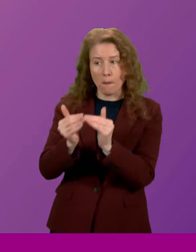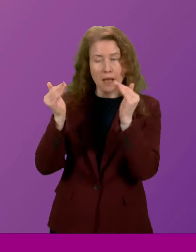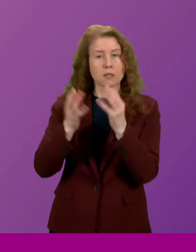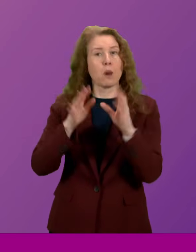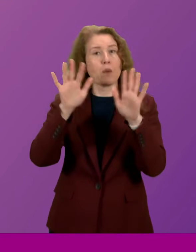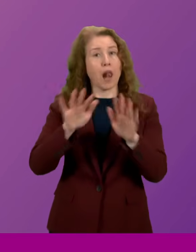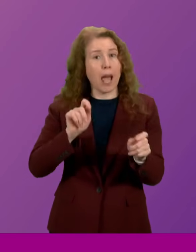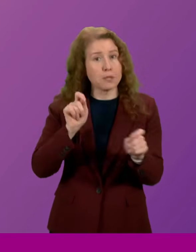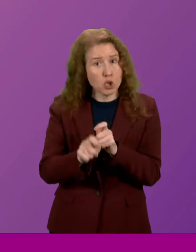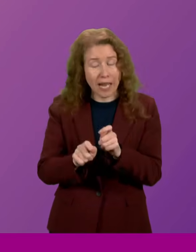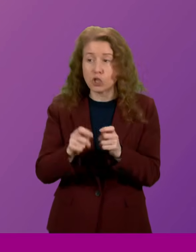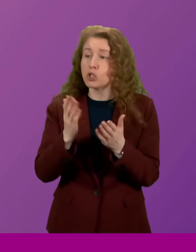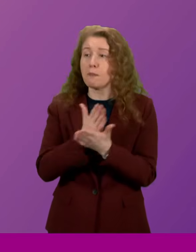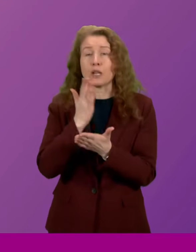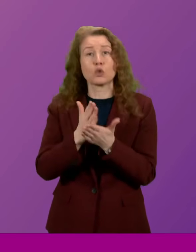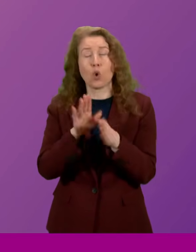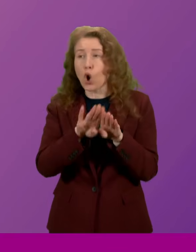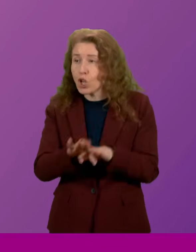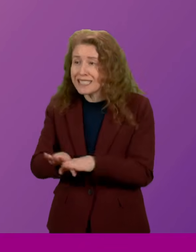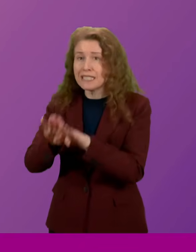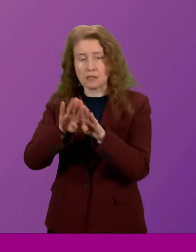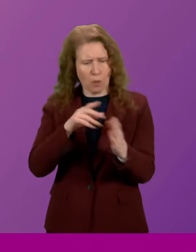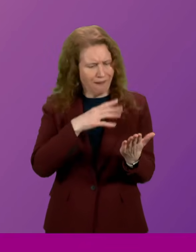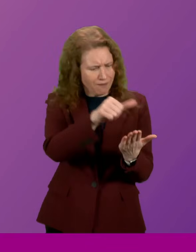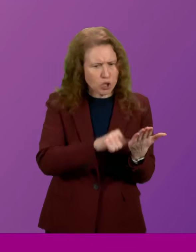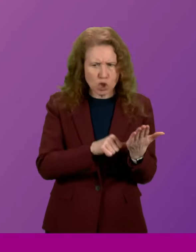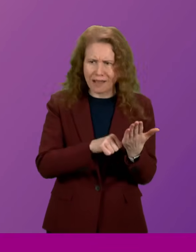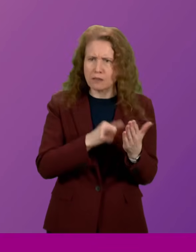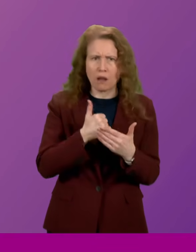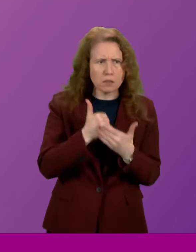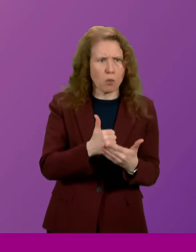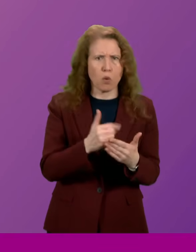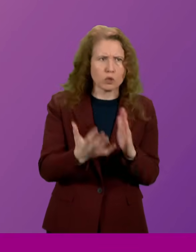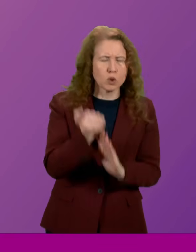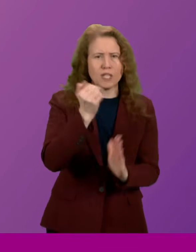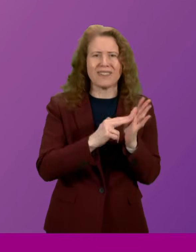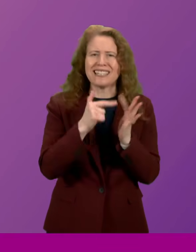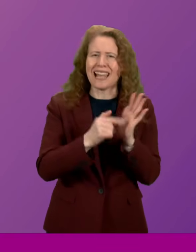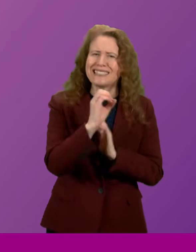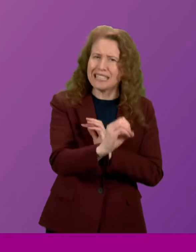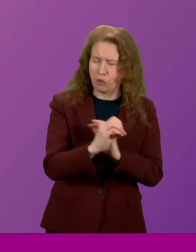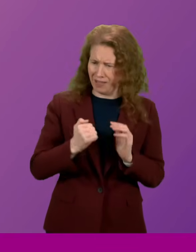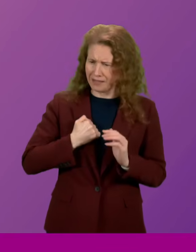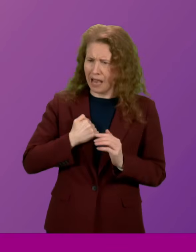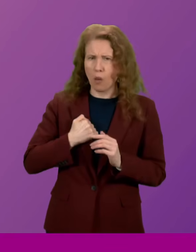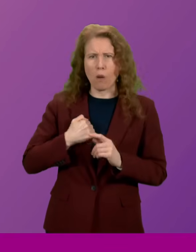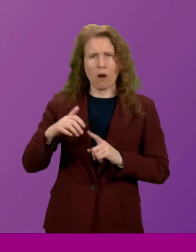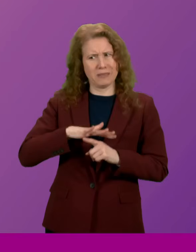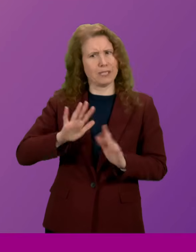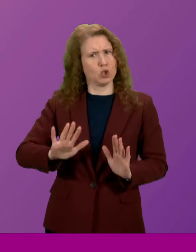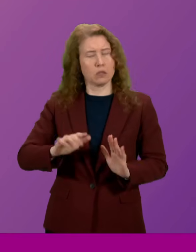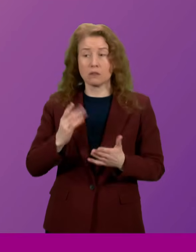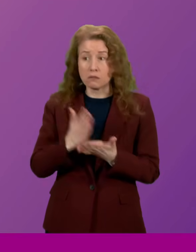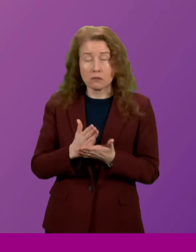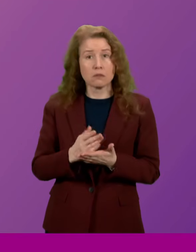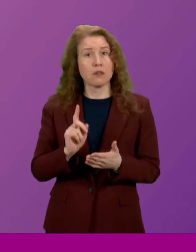ensure that they are consistent with the agenda that we have got to take forward on net zero. That is the position of the Scottish Government, and